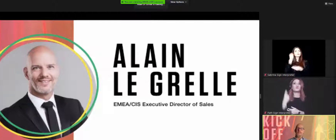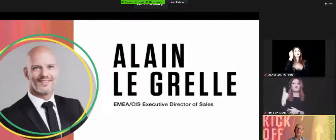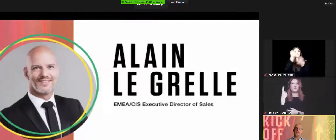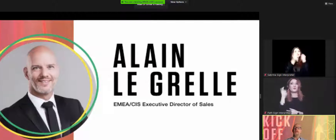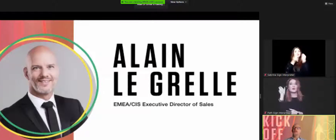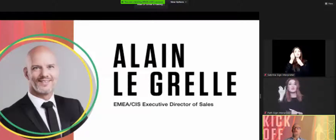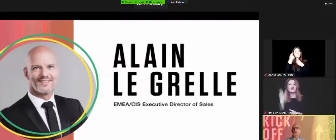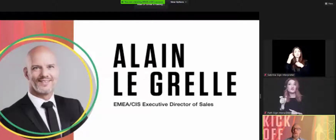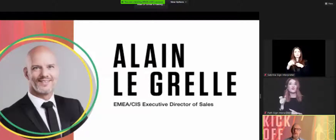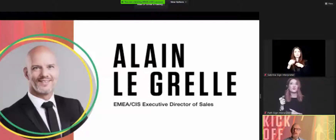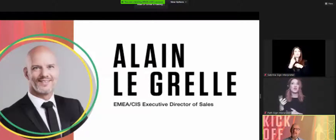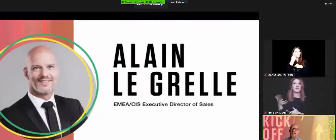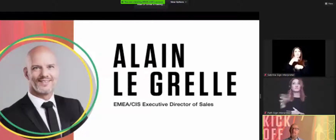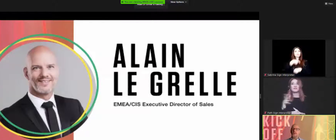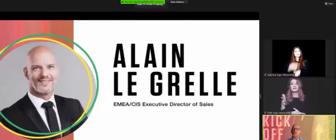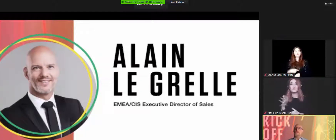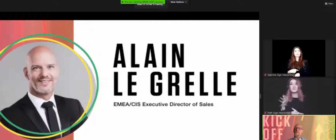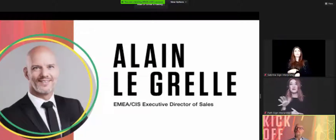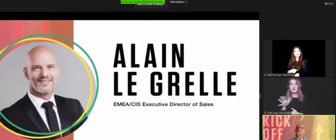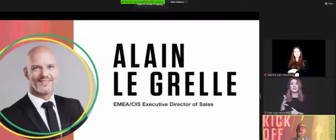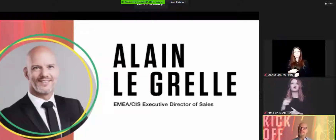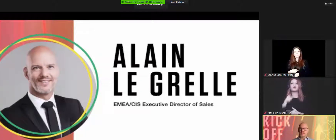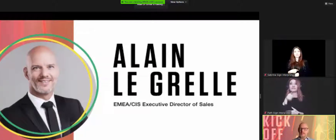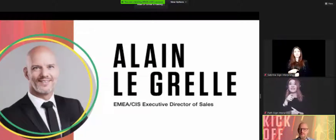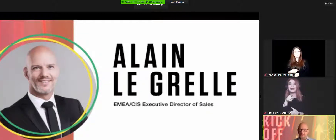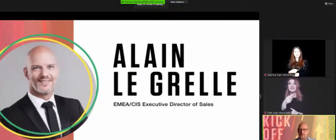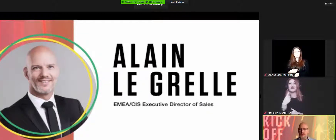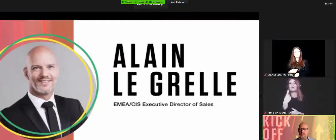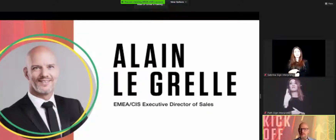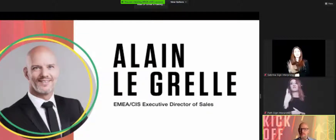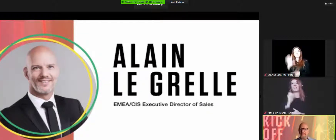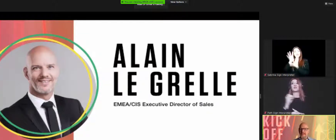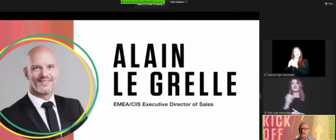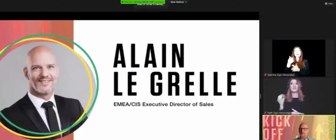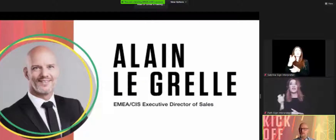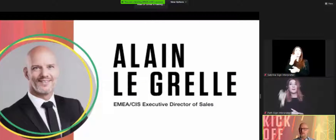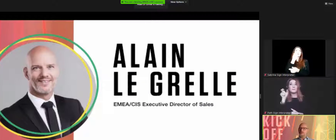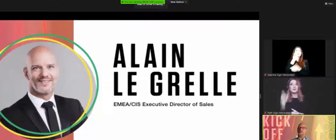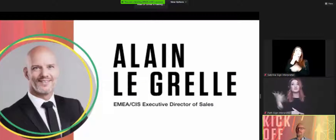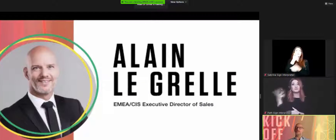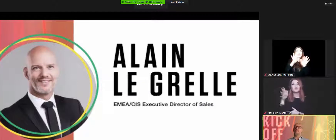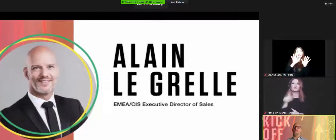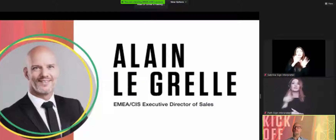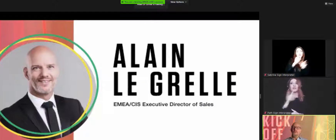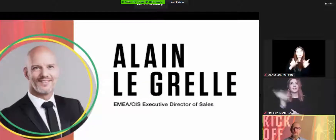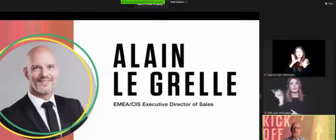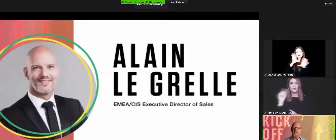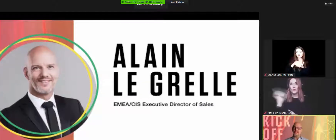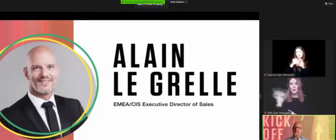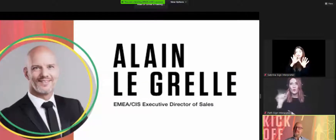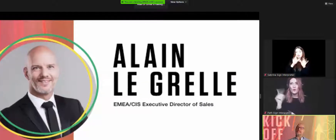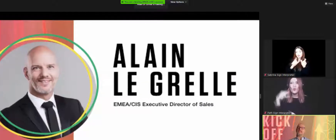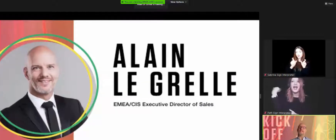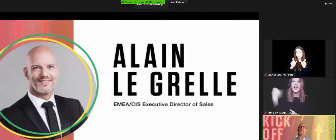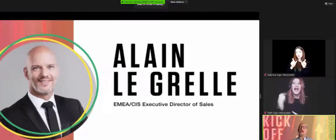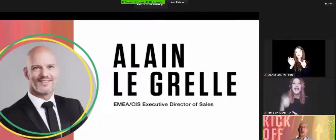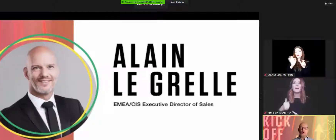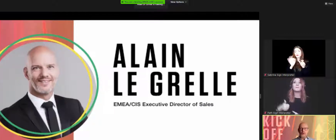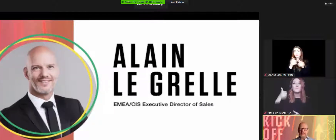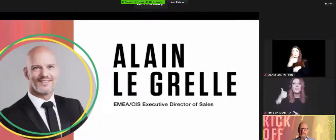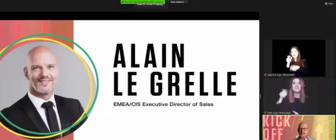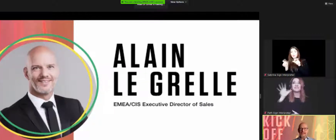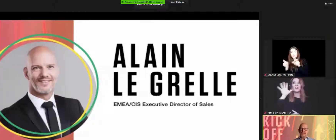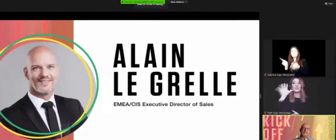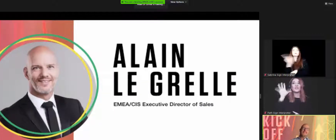help me. No, there are more than 5,000 people over there. So you see the community is getting